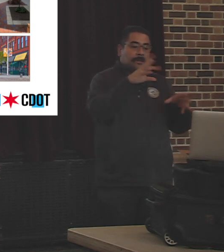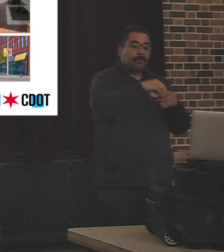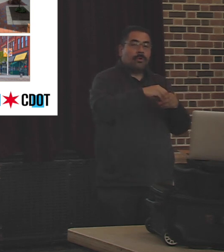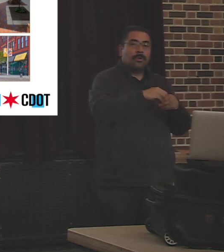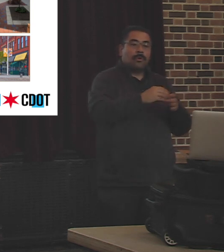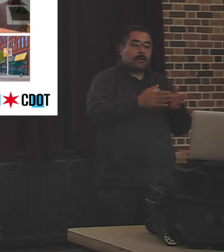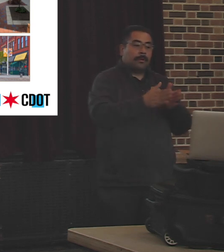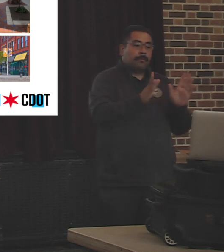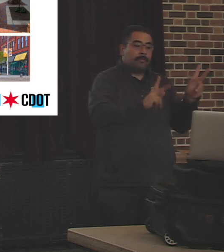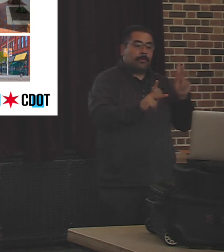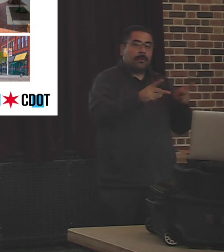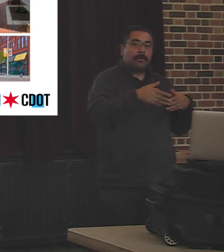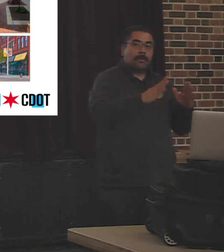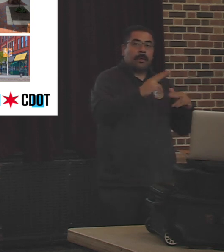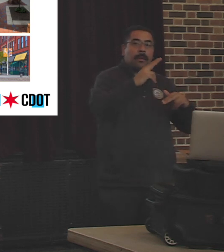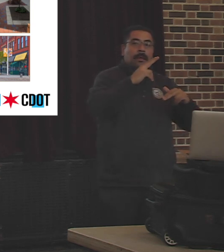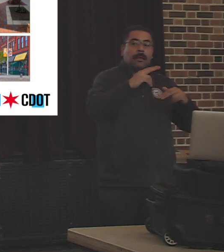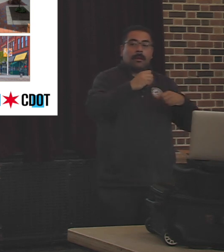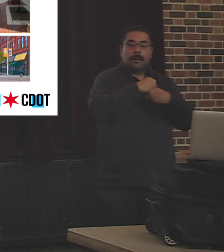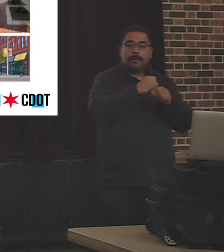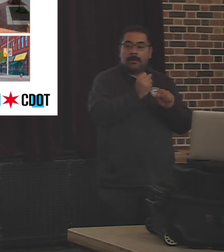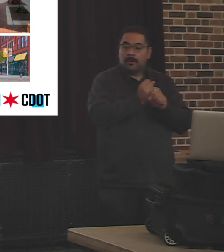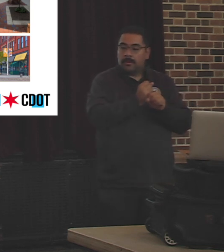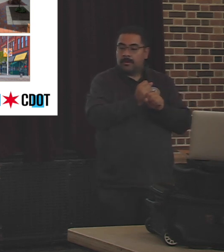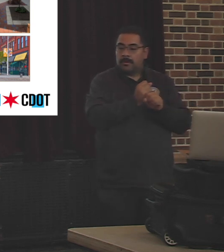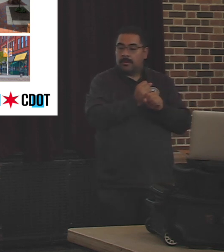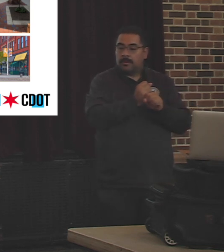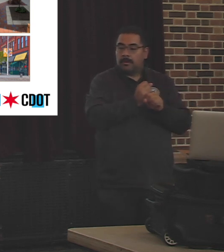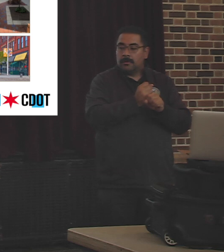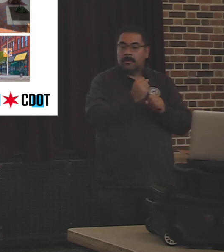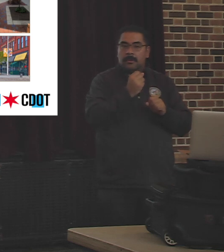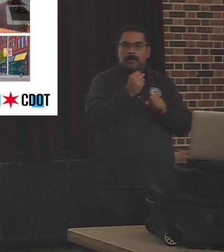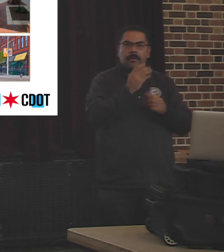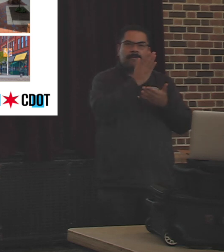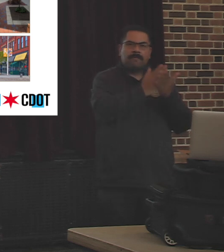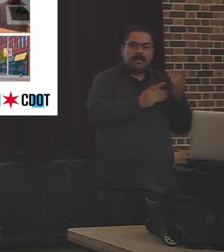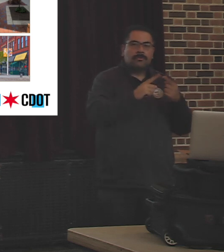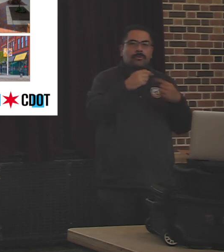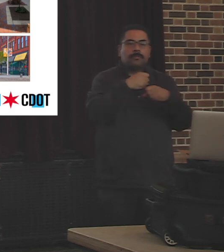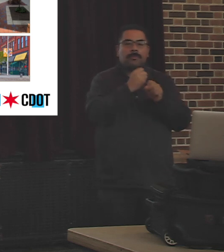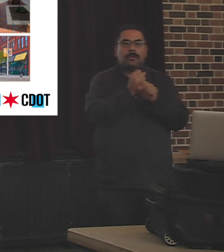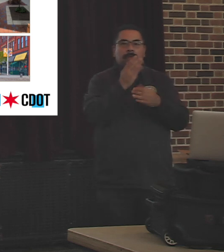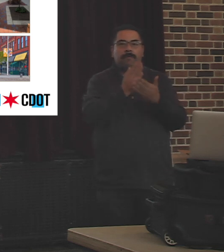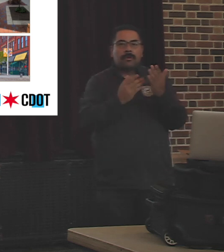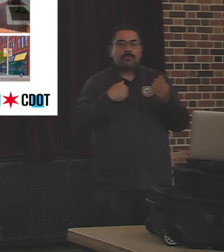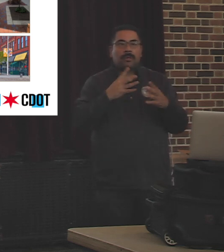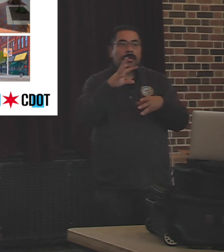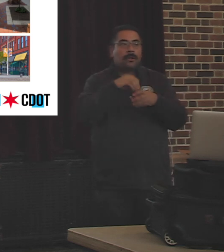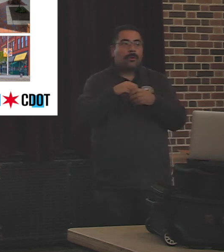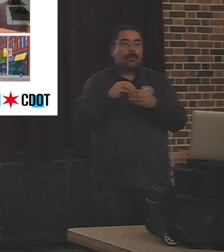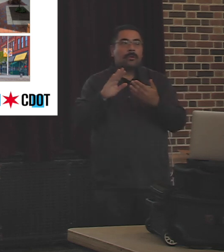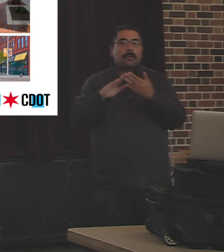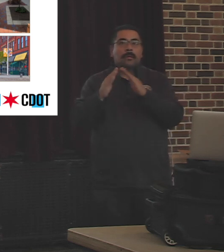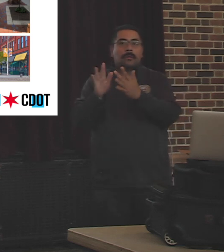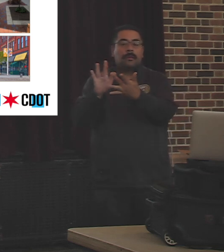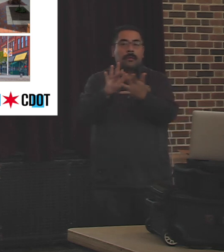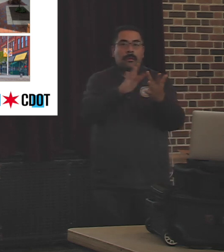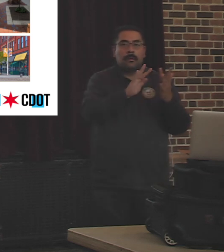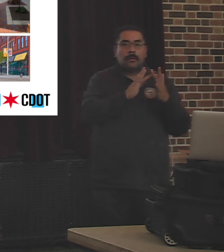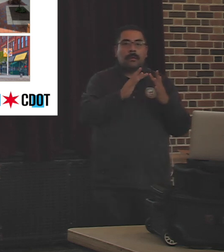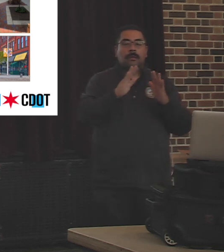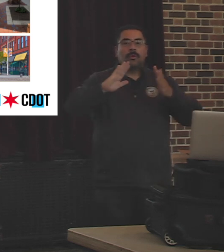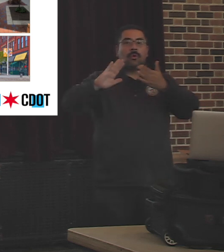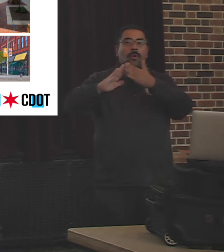right-of-way improvements from building phase to building phase. We include public outreach, placemaking, urban